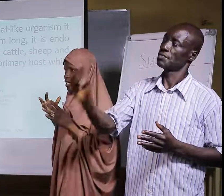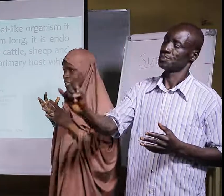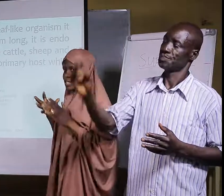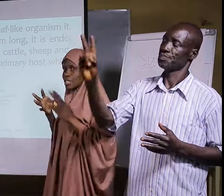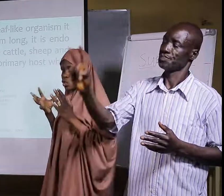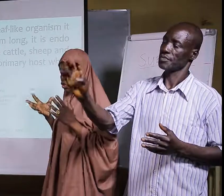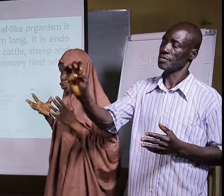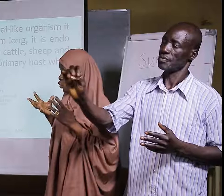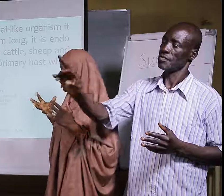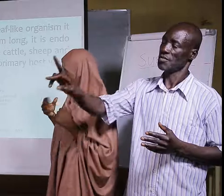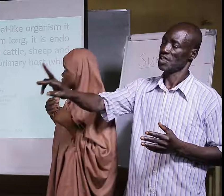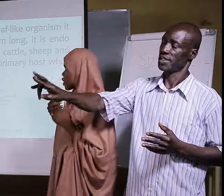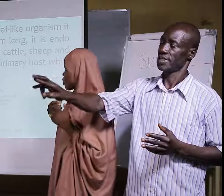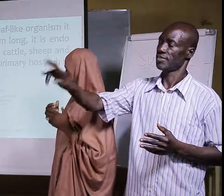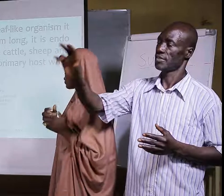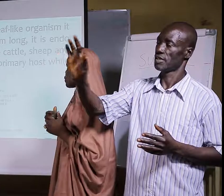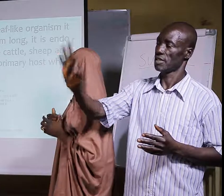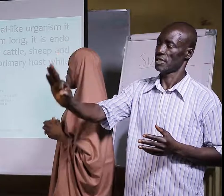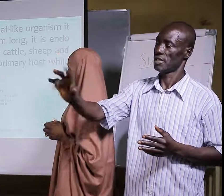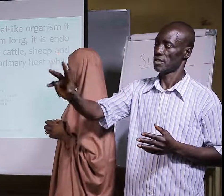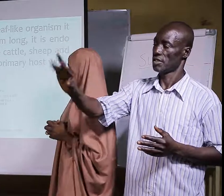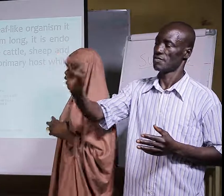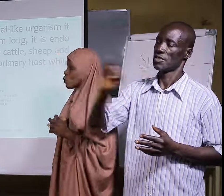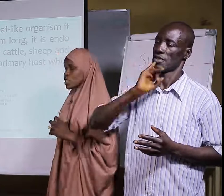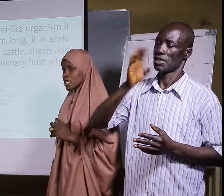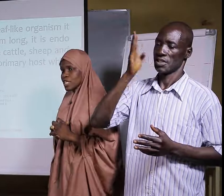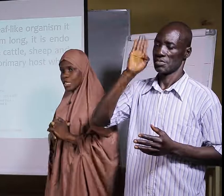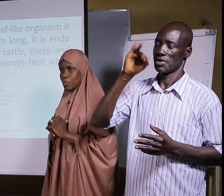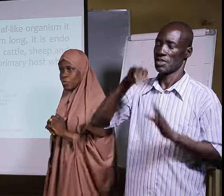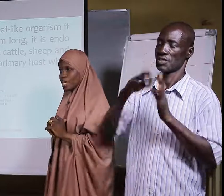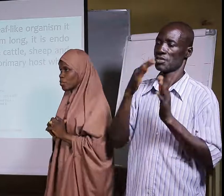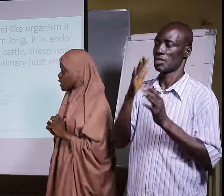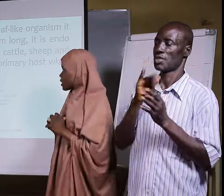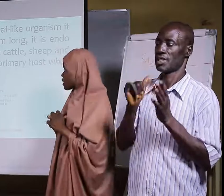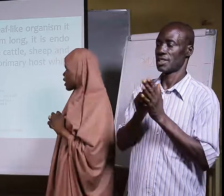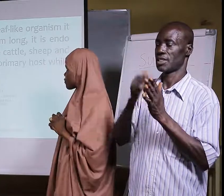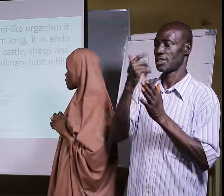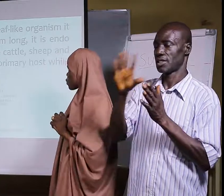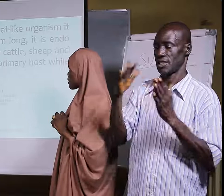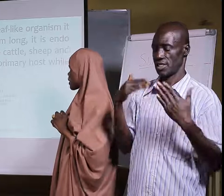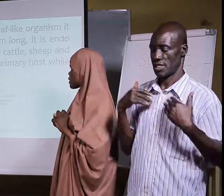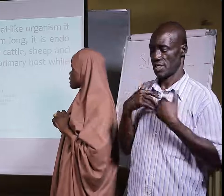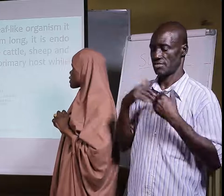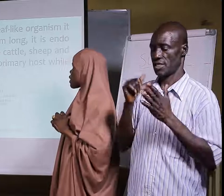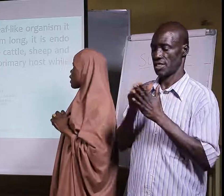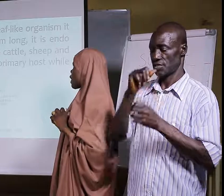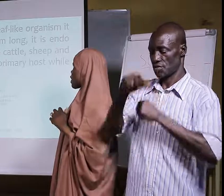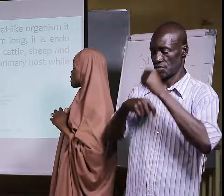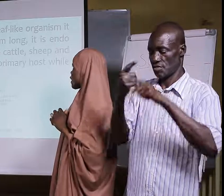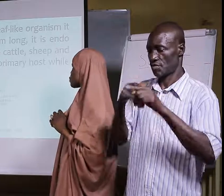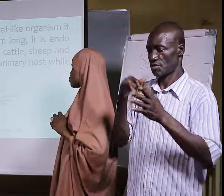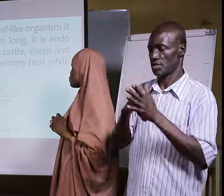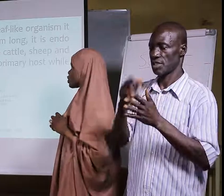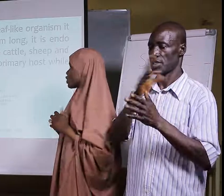leaf-like, that is in structure. It is brown in color. And mostly the type of animal that it affects or attacks is